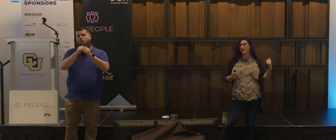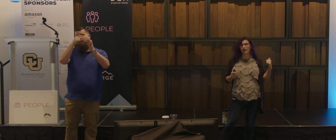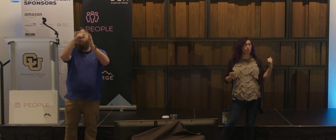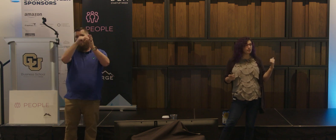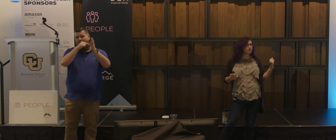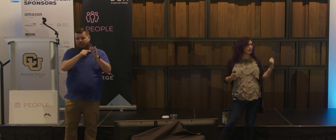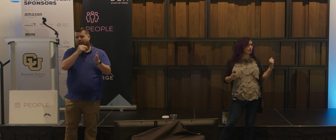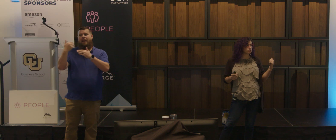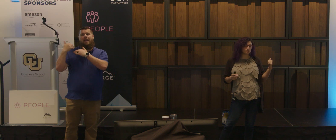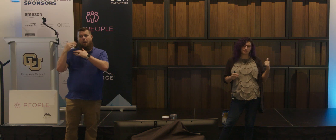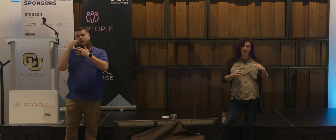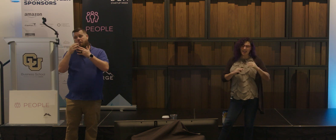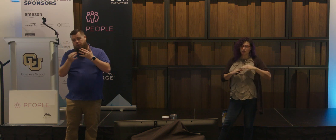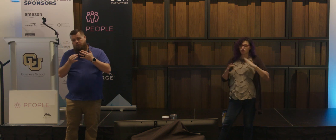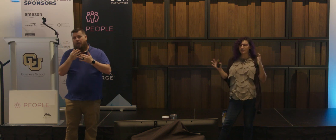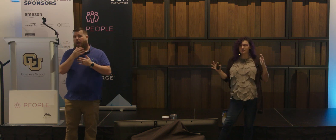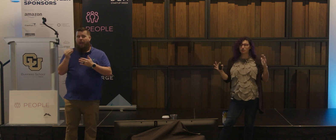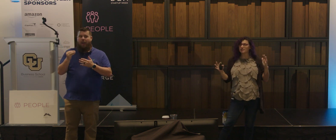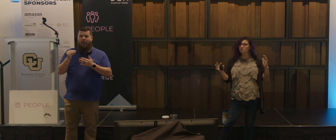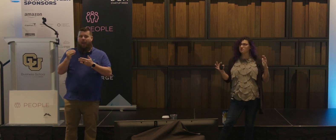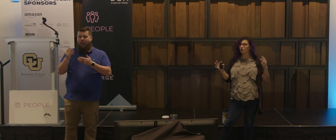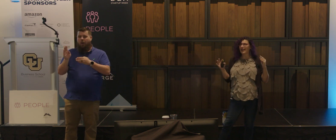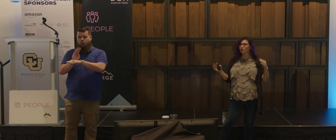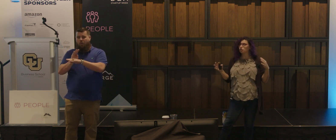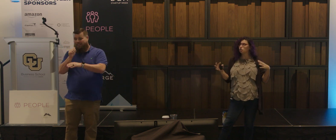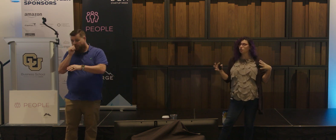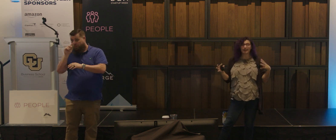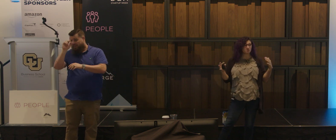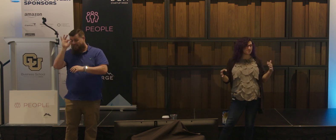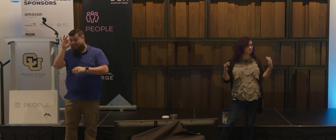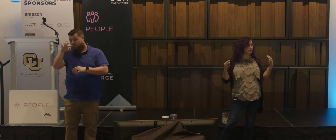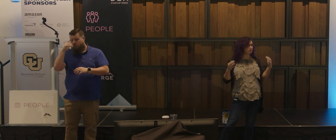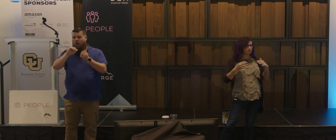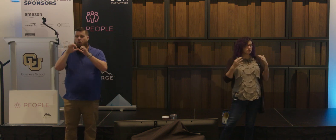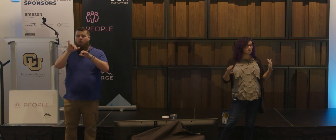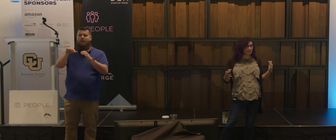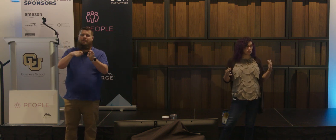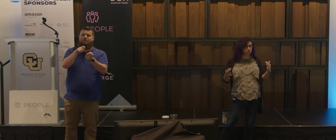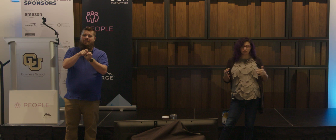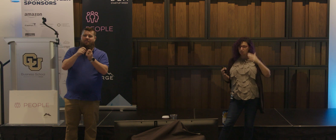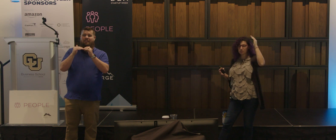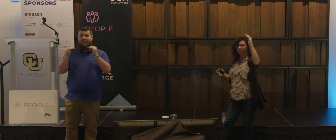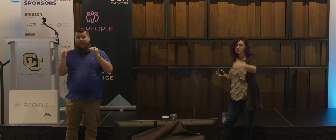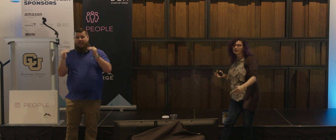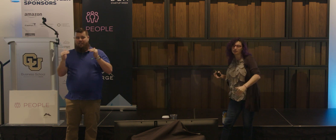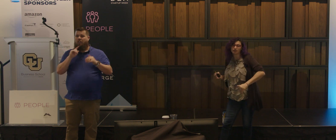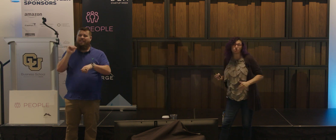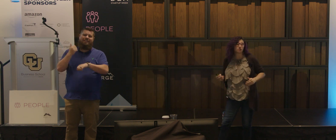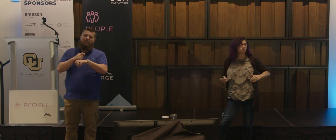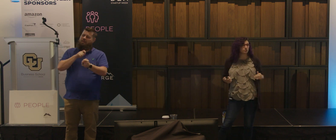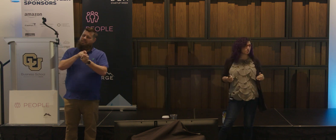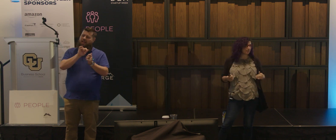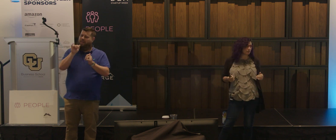checklists and accountability options and trade secret tips for how to do that specific stage. It is set up exactly